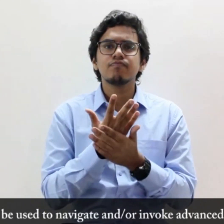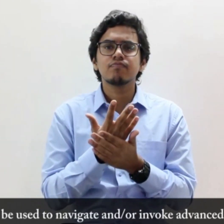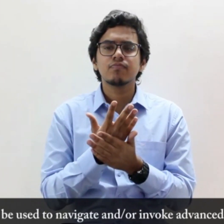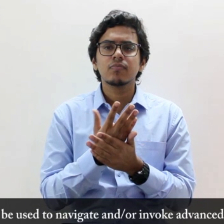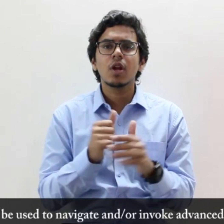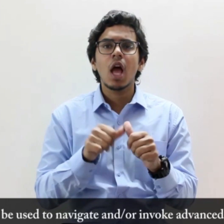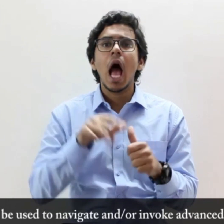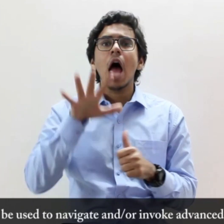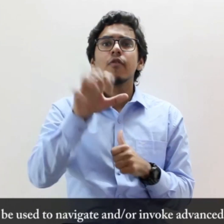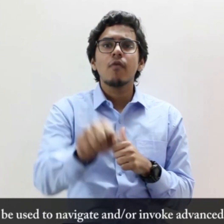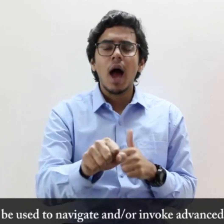functions.